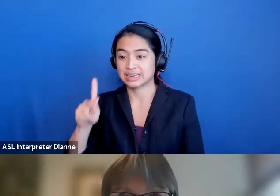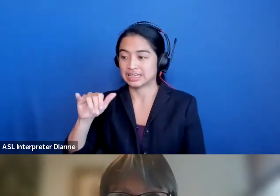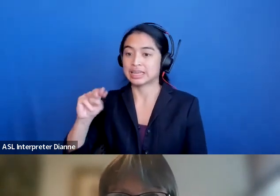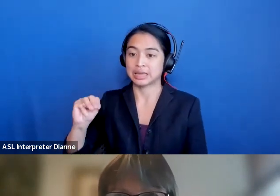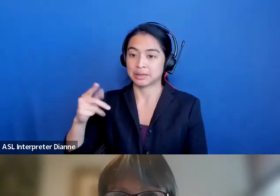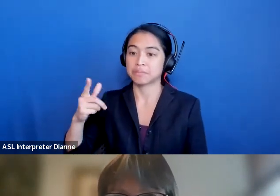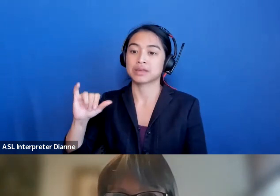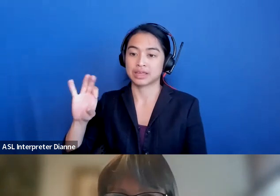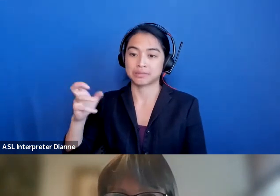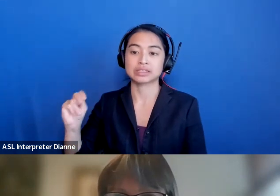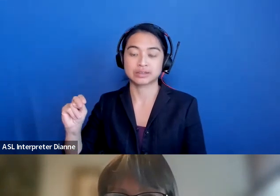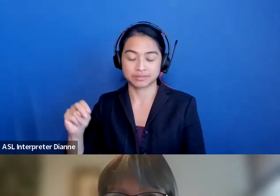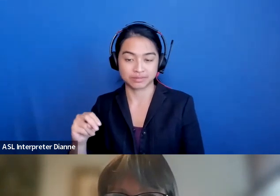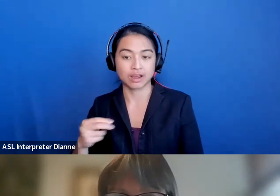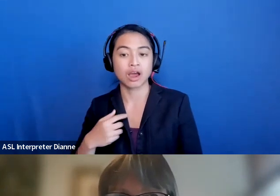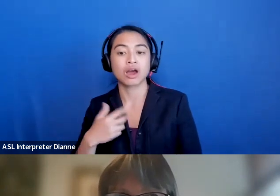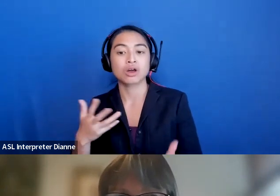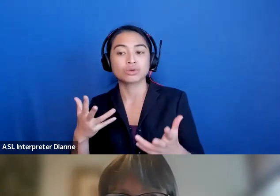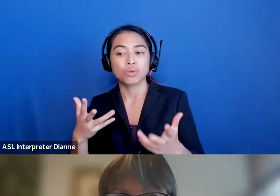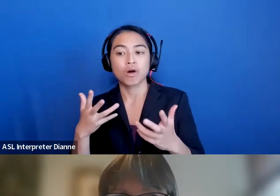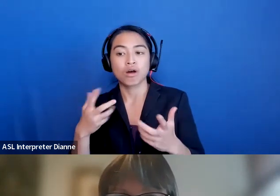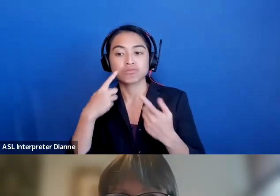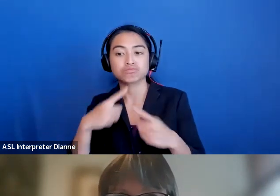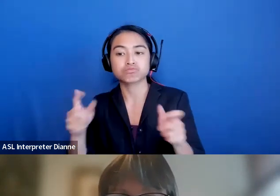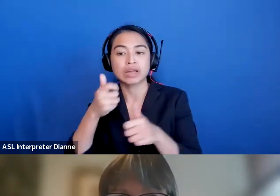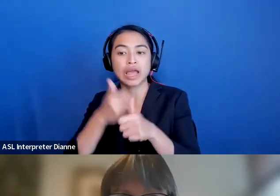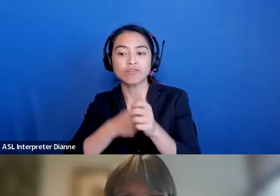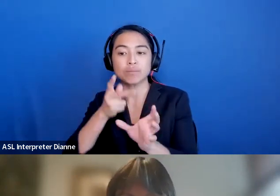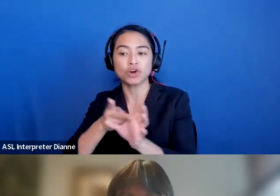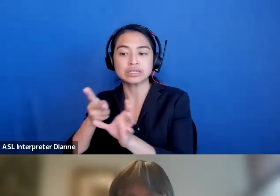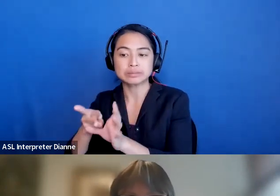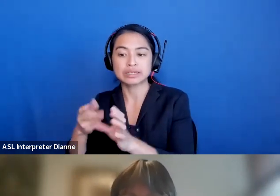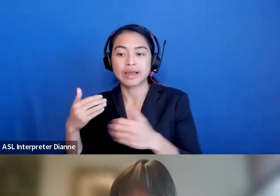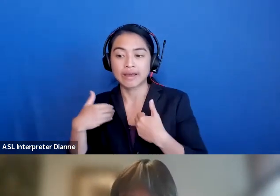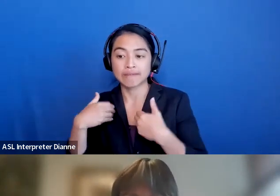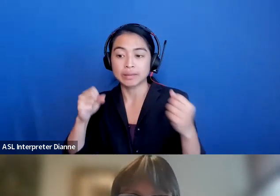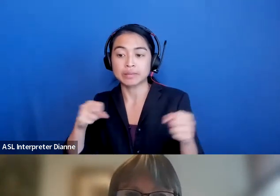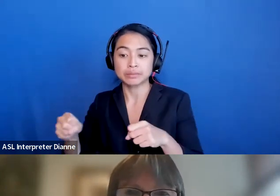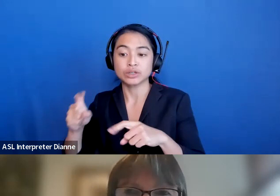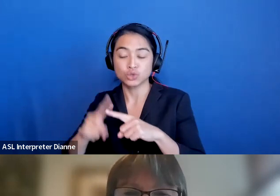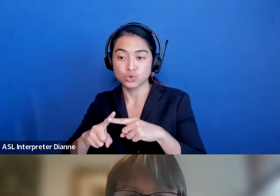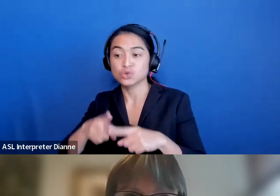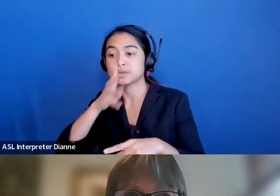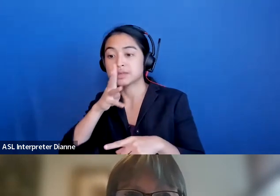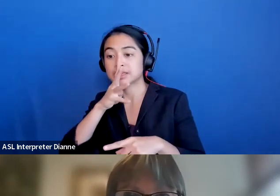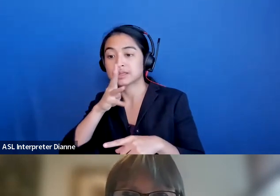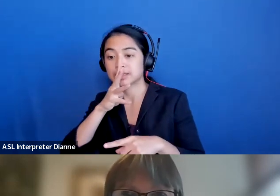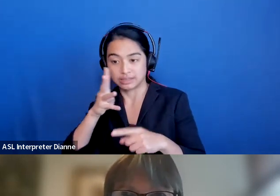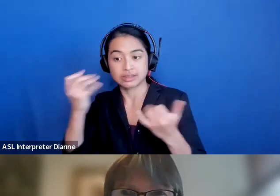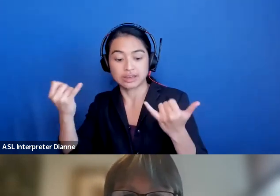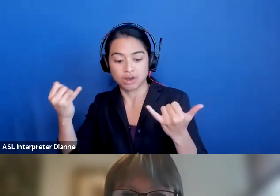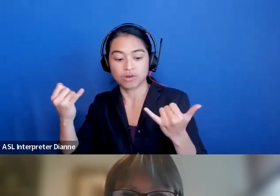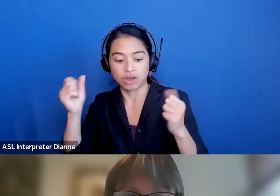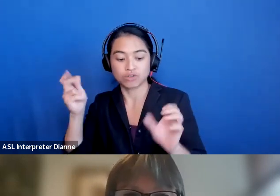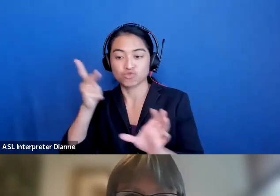This is Kim Gibson, and I just want to point out that every participant has the ability to unmute their mic and